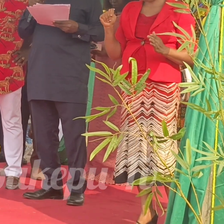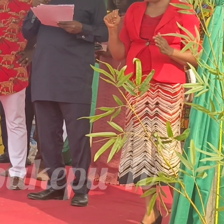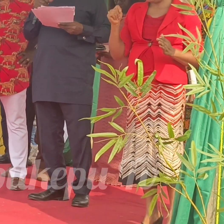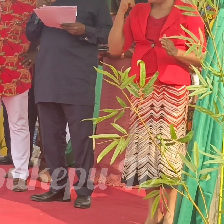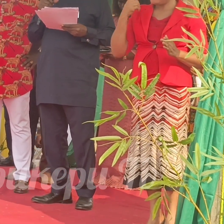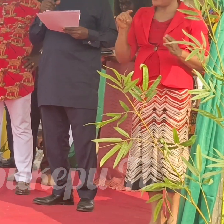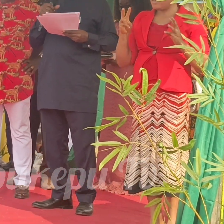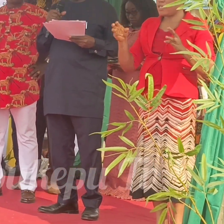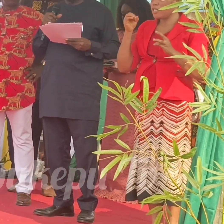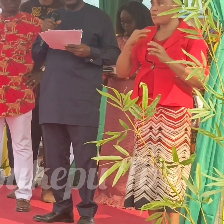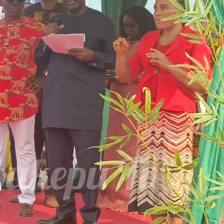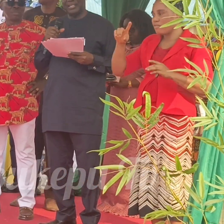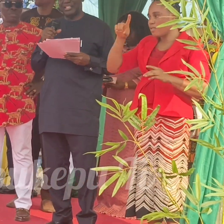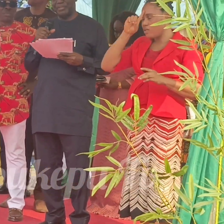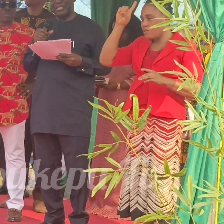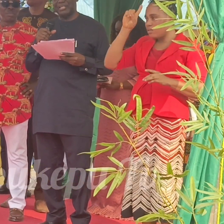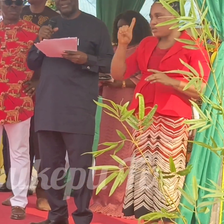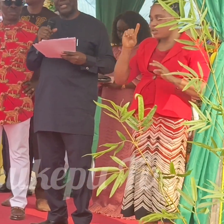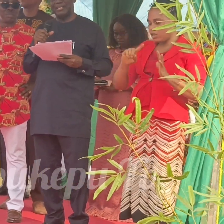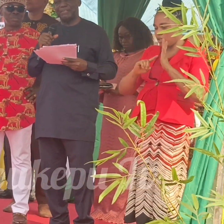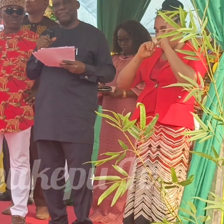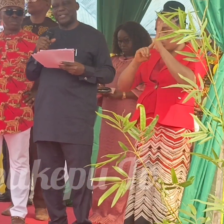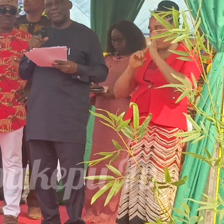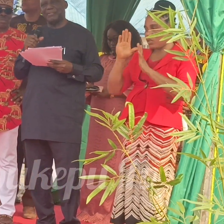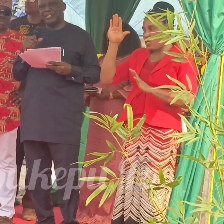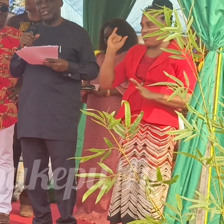sort of integrity exhibited by